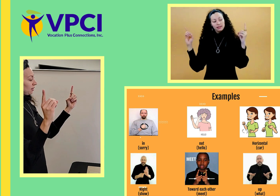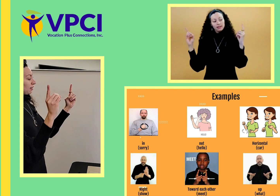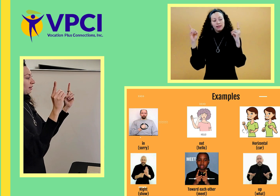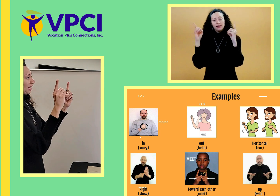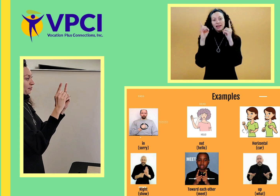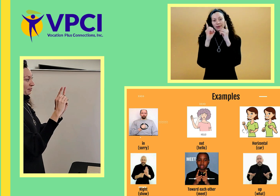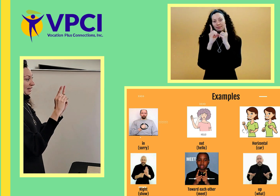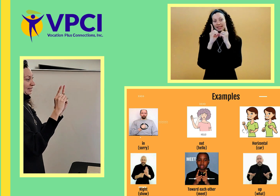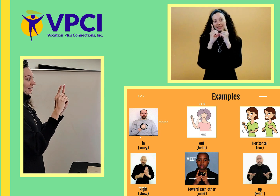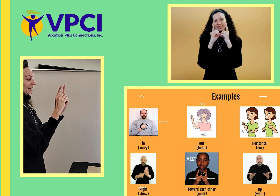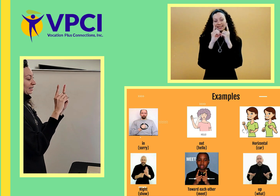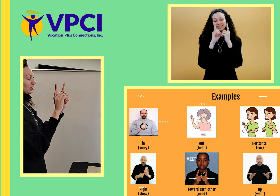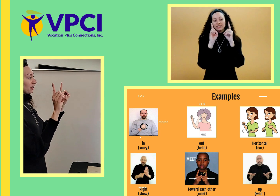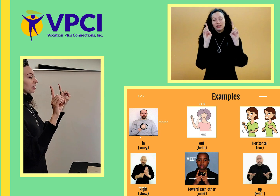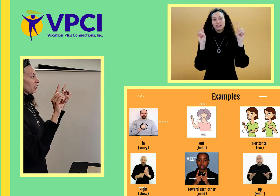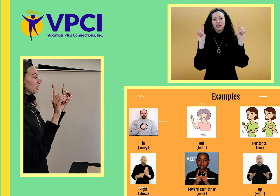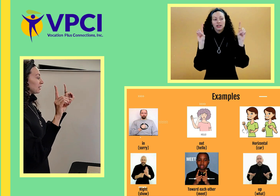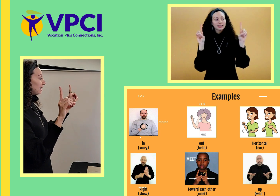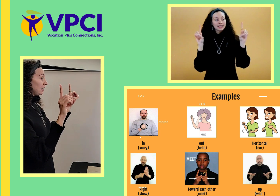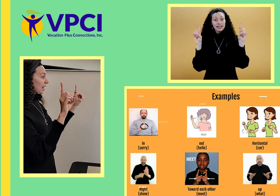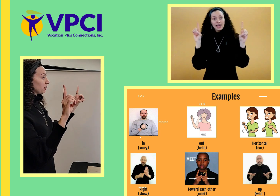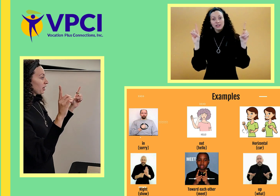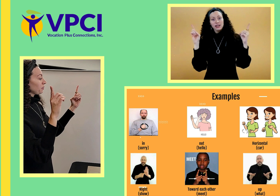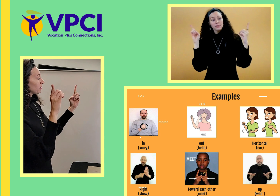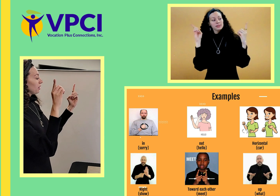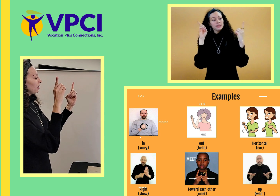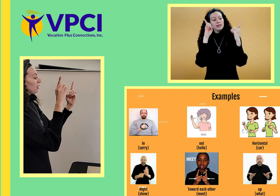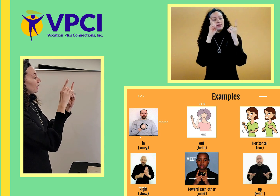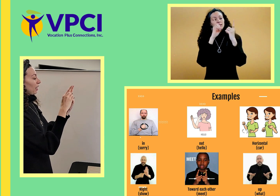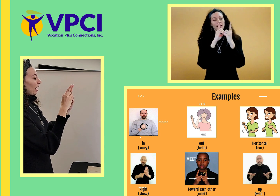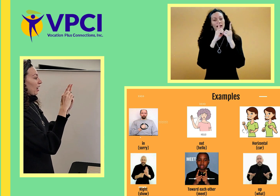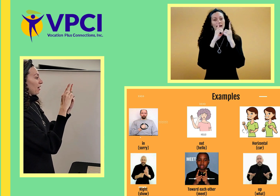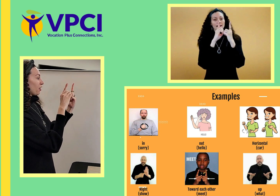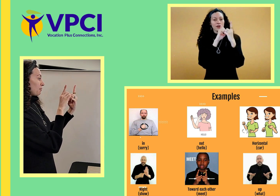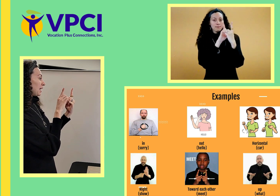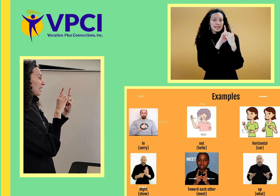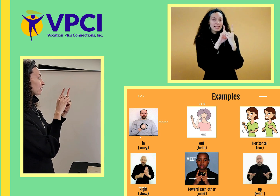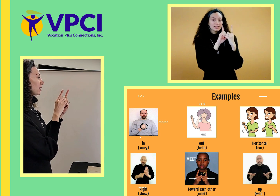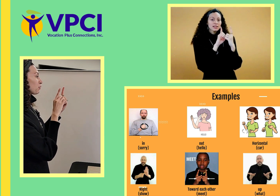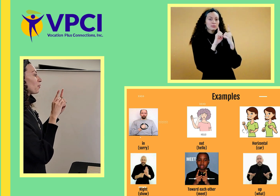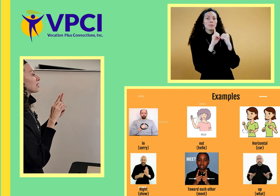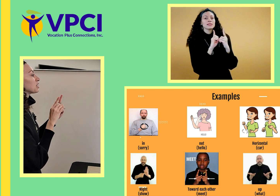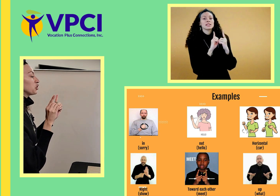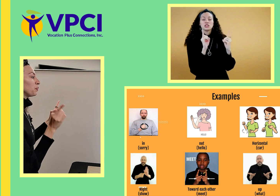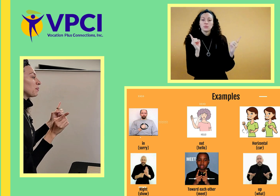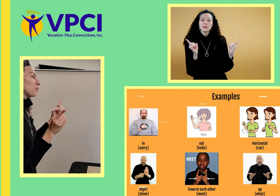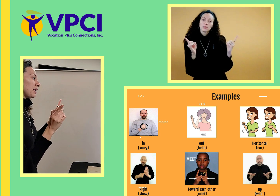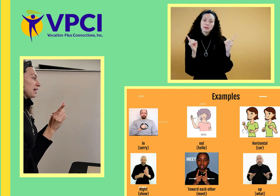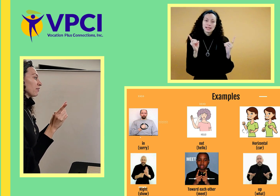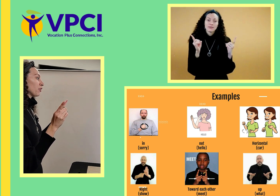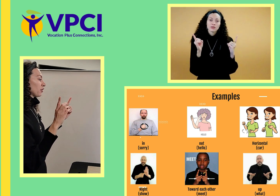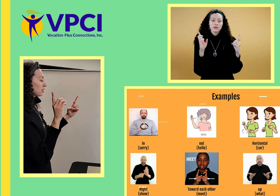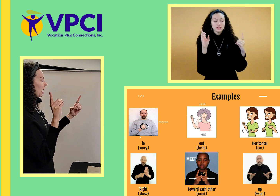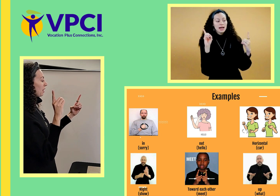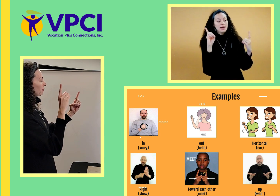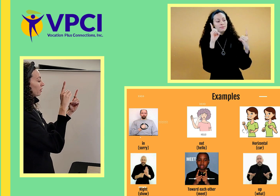face, meet. So these are D hand shapes and they're meeting. So this represents two people